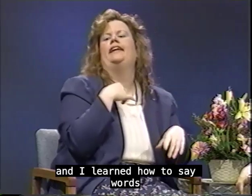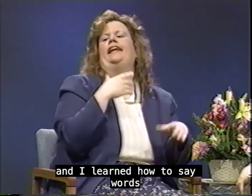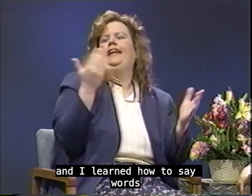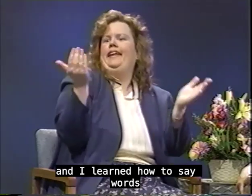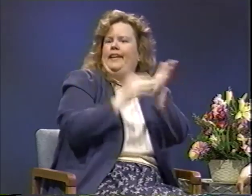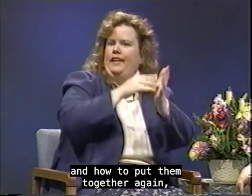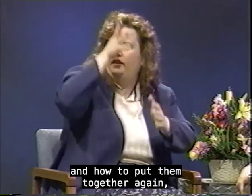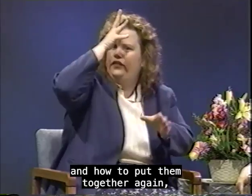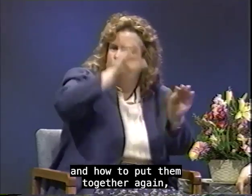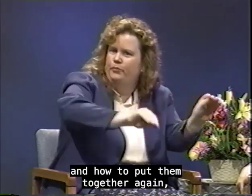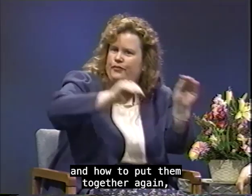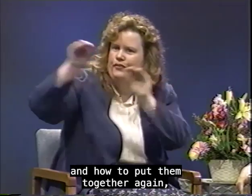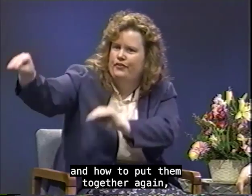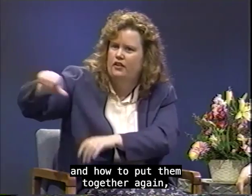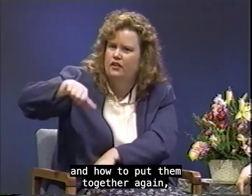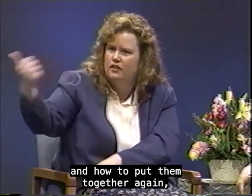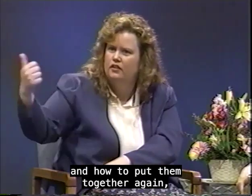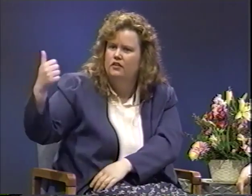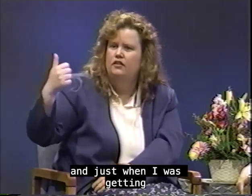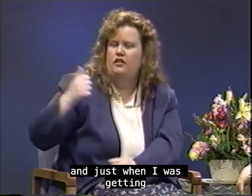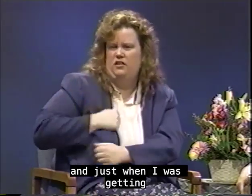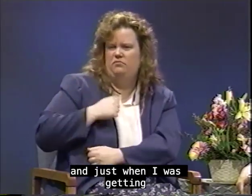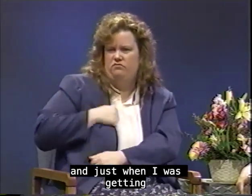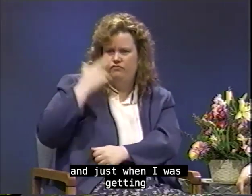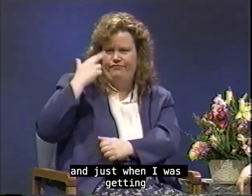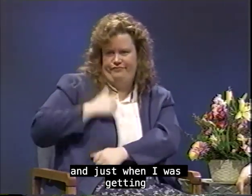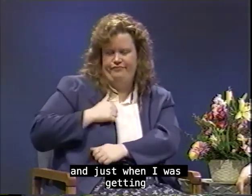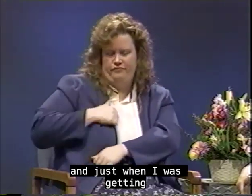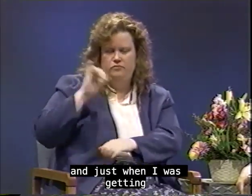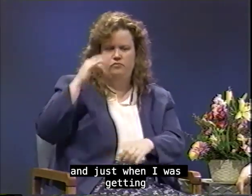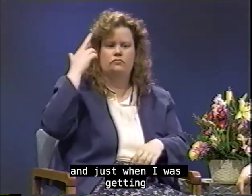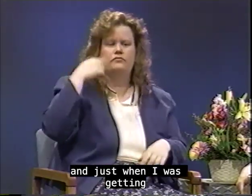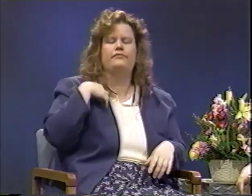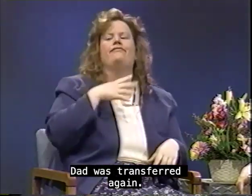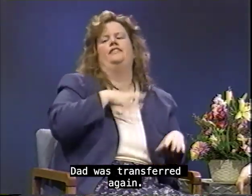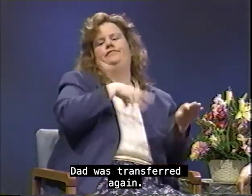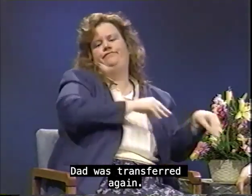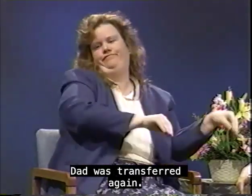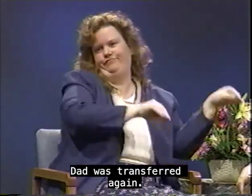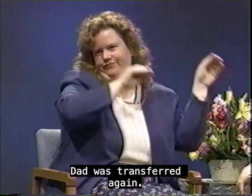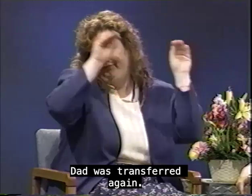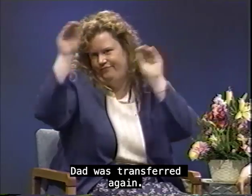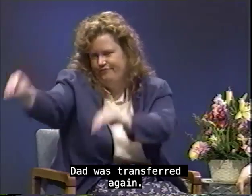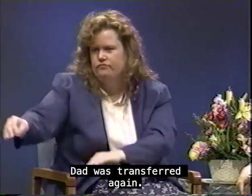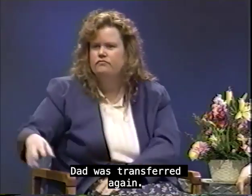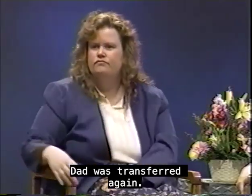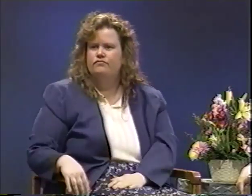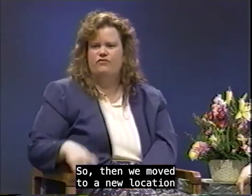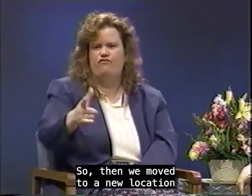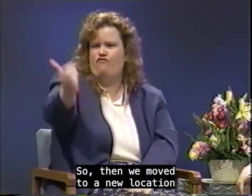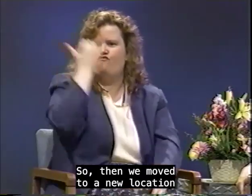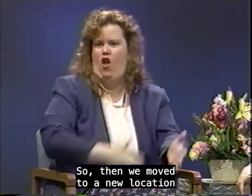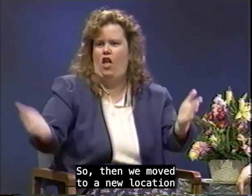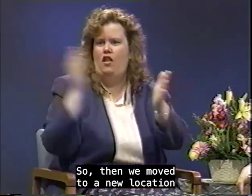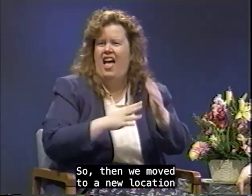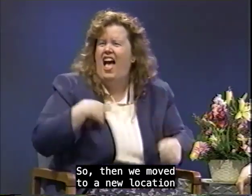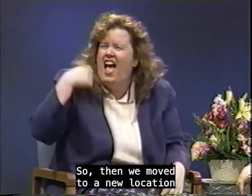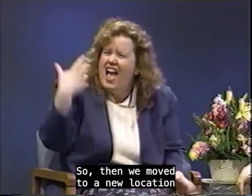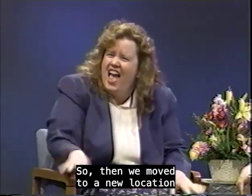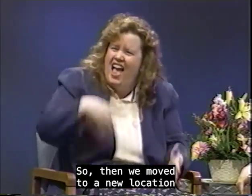over again and how to put them together again, and just when I was getting comfortable with that, Dad was transferred again. So then we